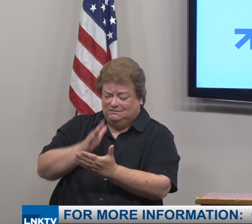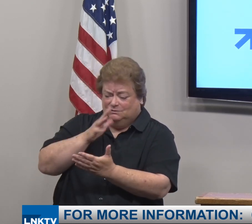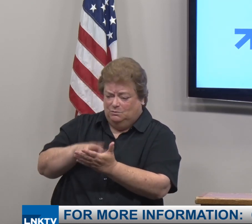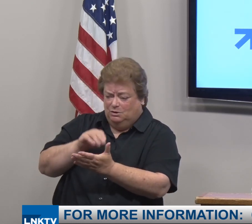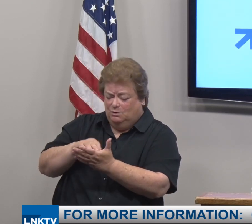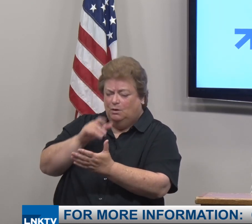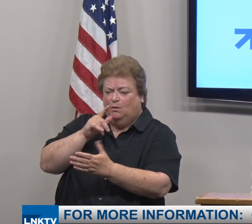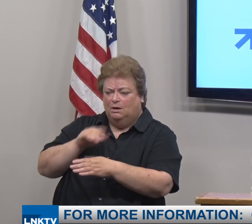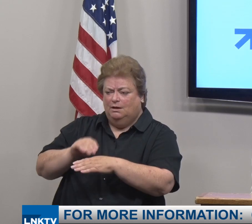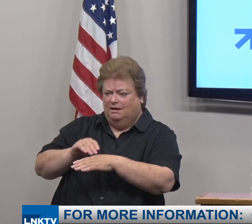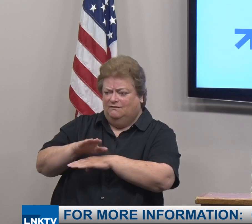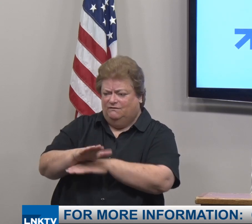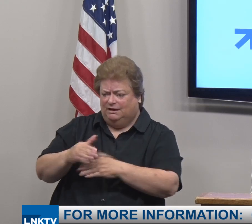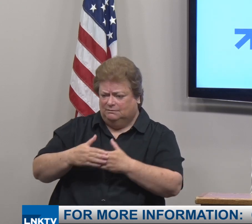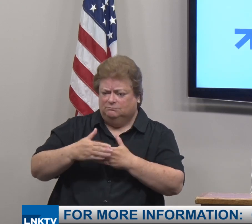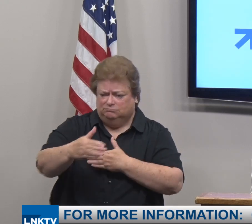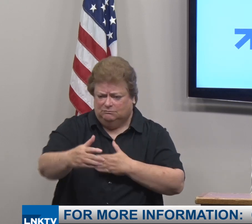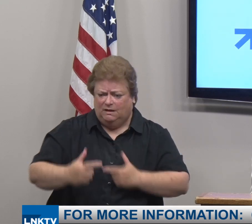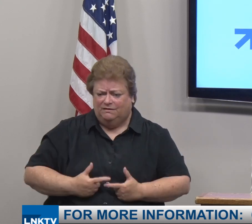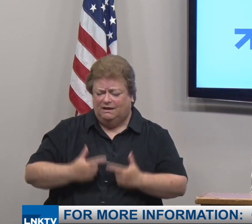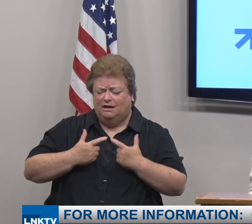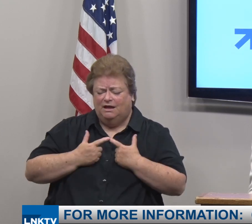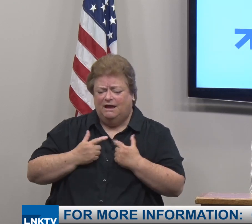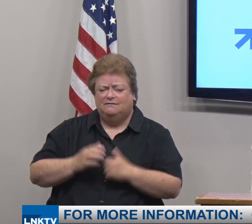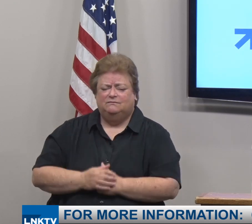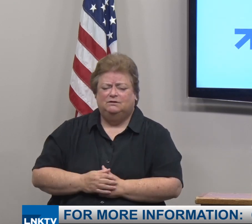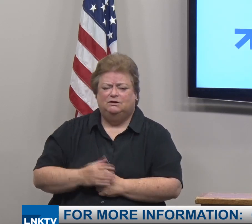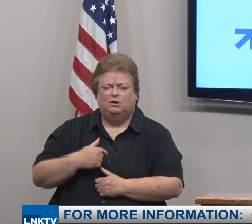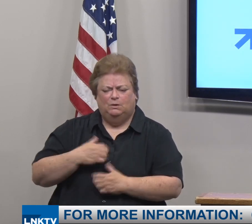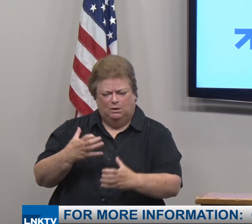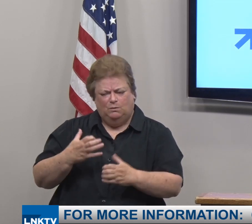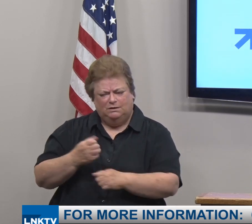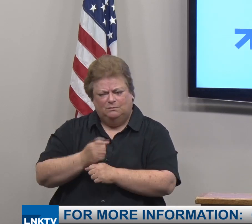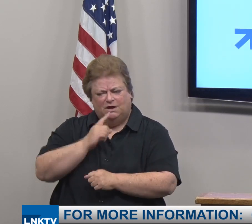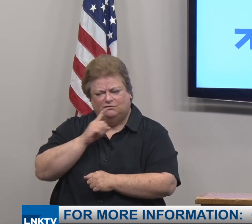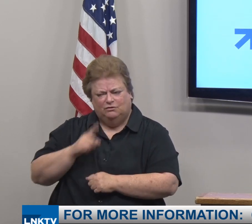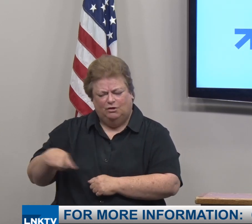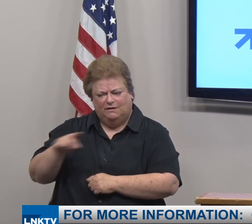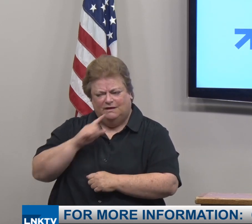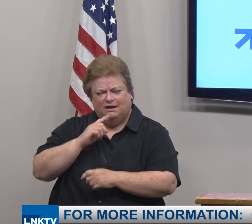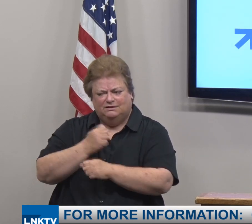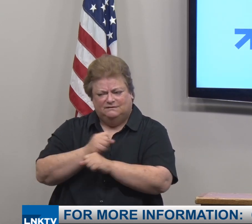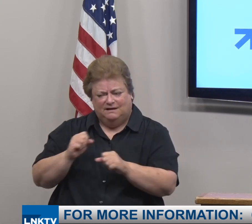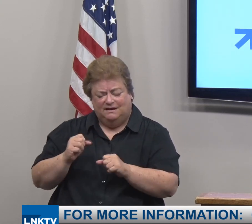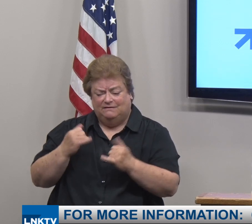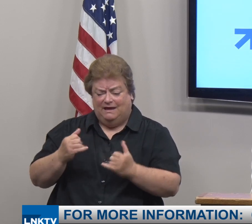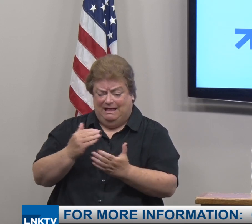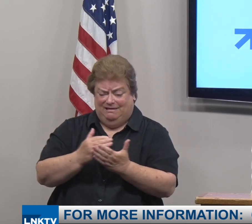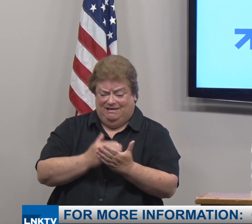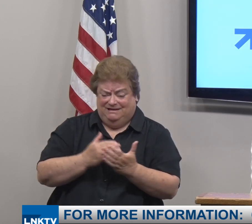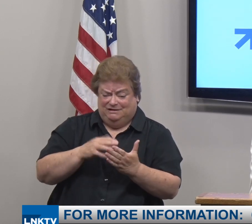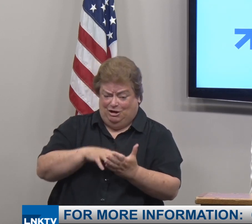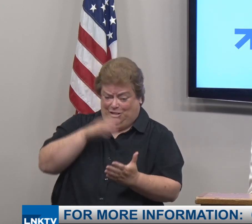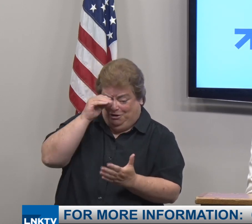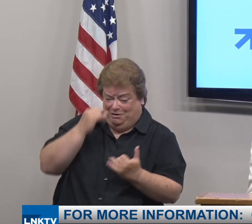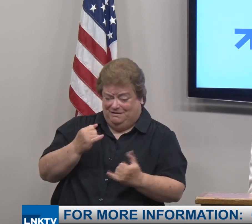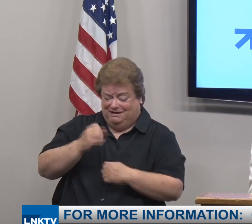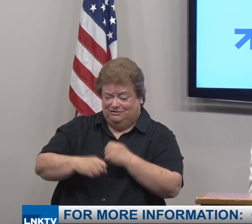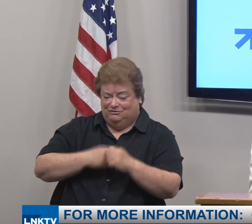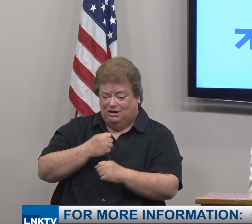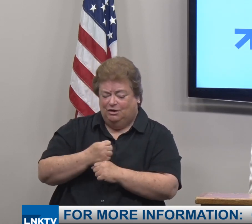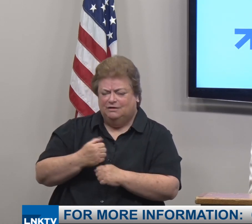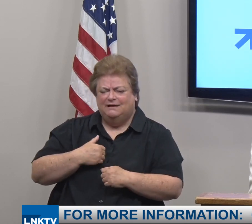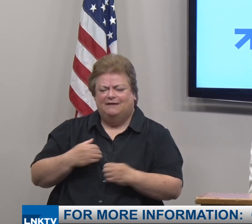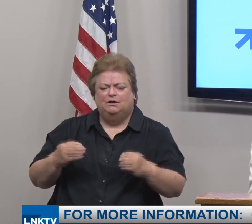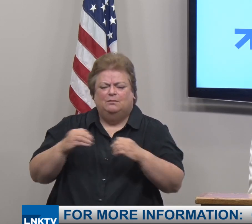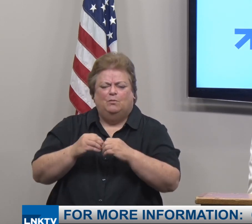their lives. Let's ensure that students are safe and that one of their lessons this year includes cultivating even greater compassion